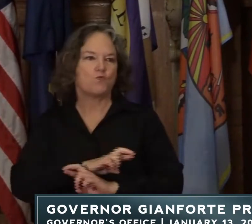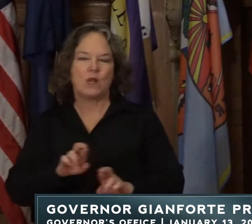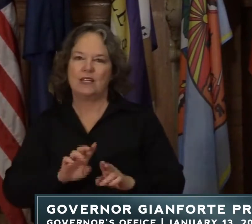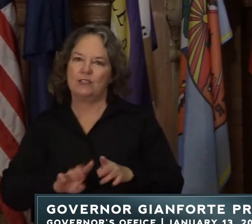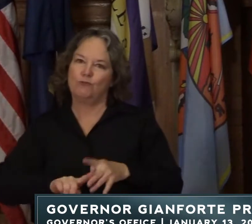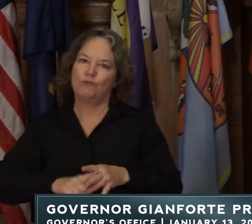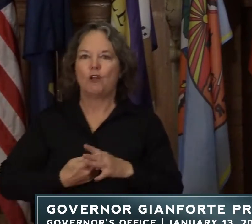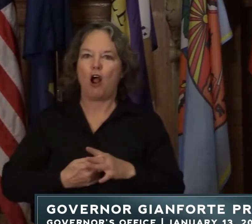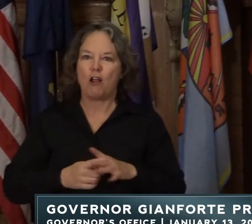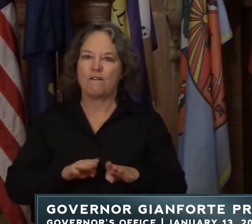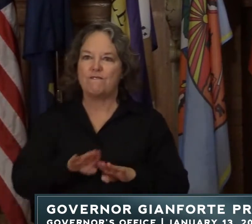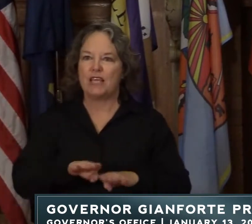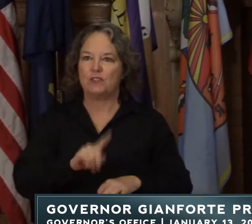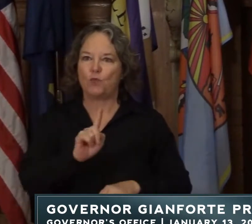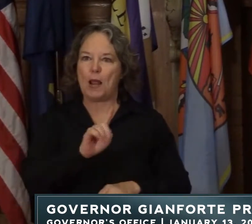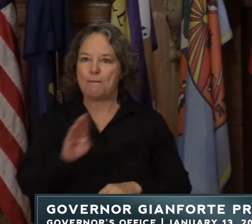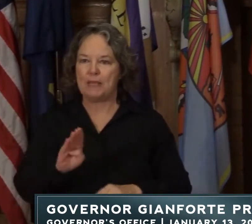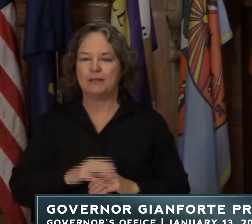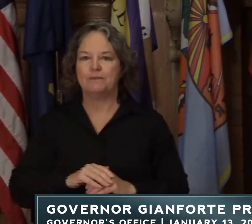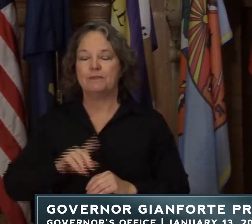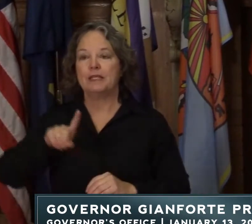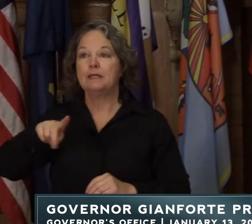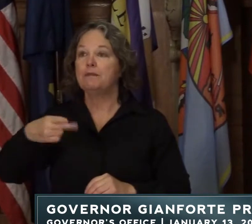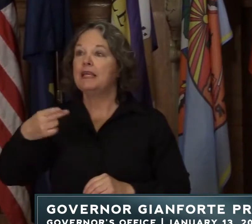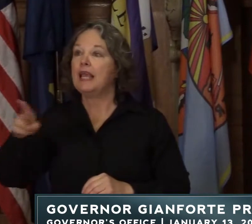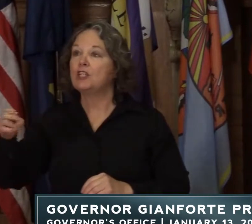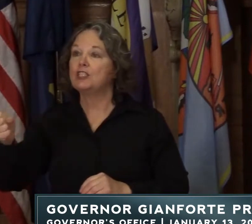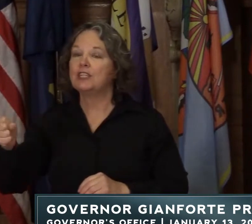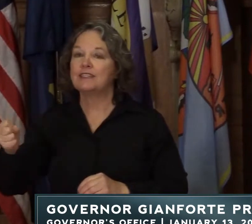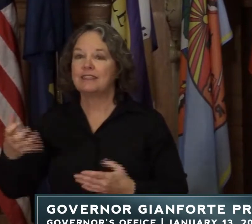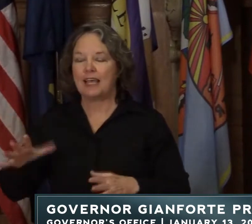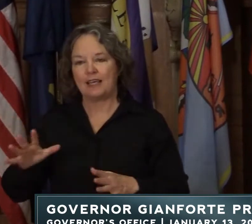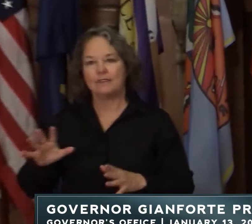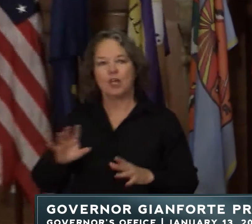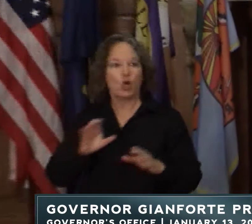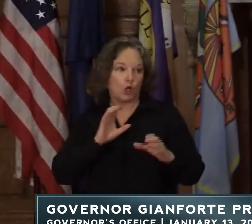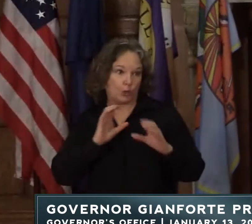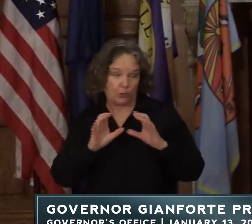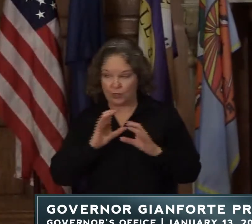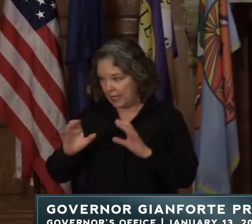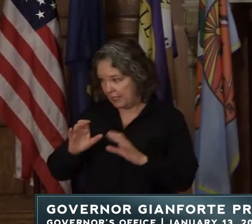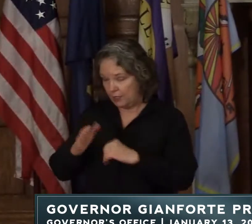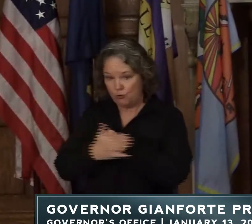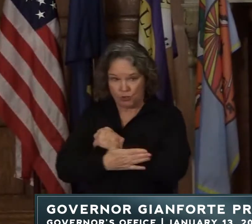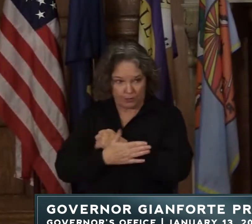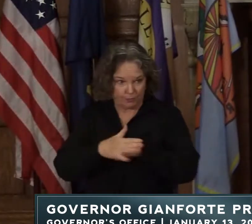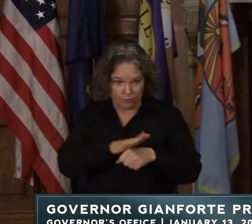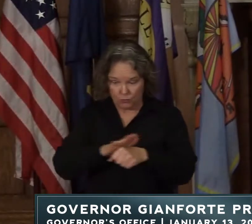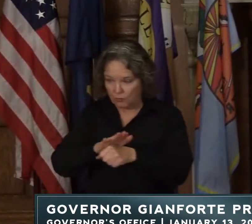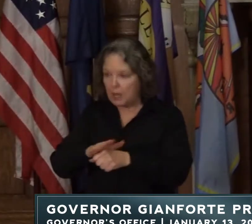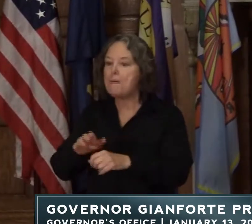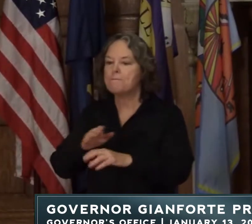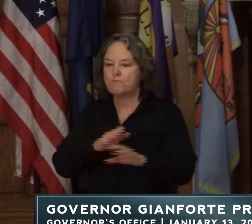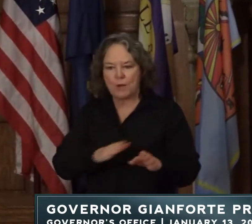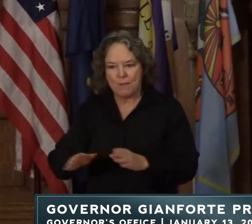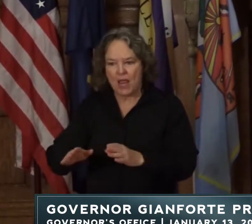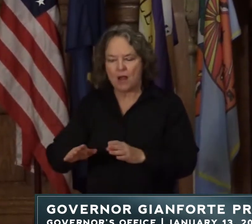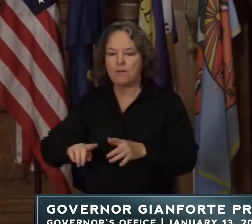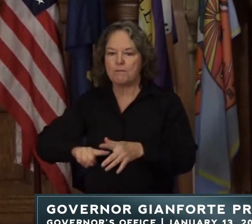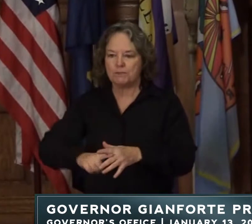Phase 1B. And DPHHS has communicated to jurisdictions to plan and prepare for Phase